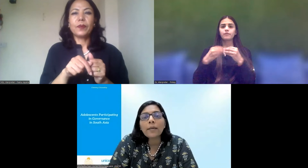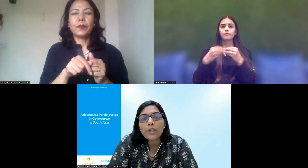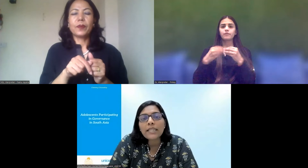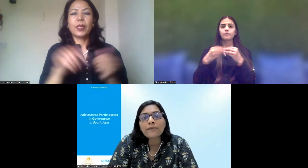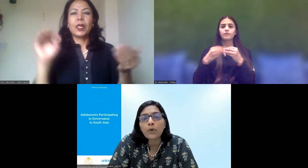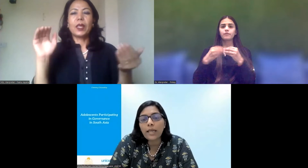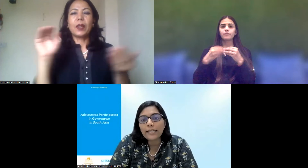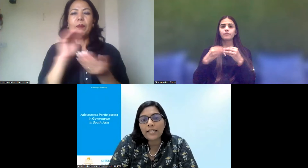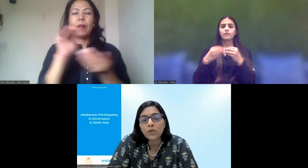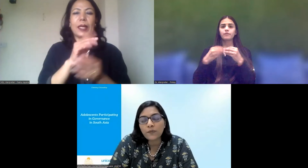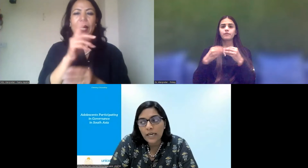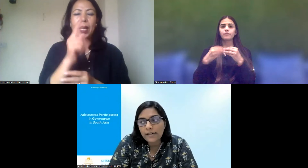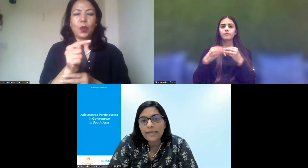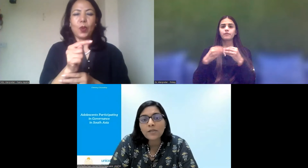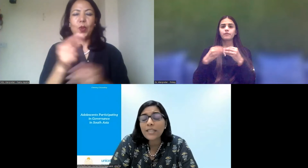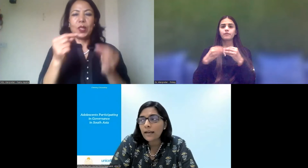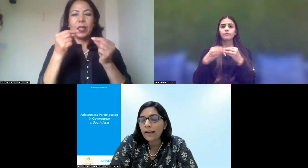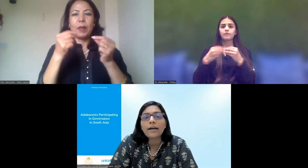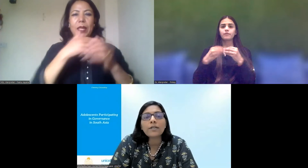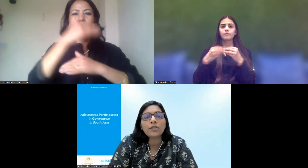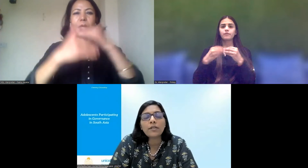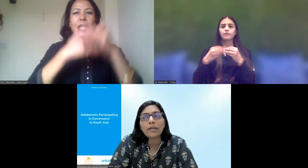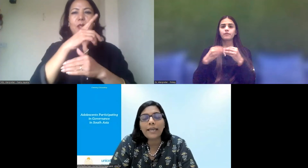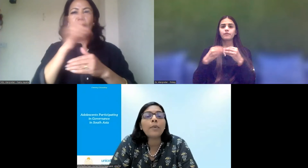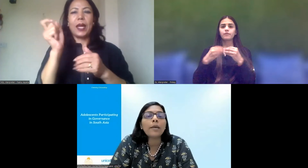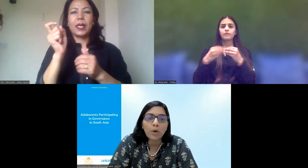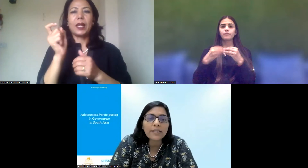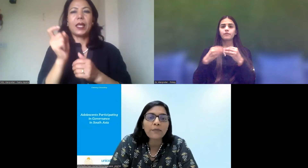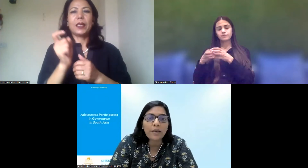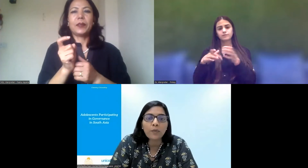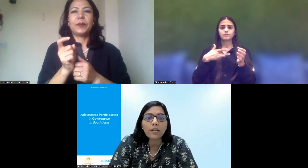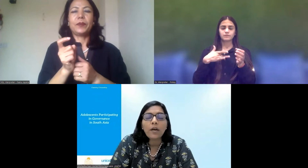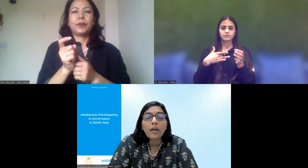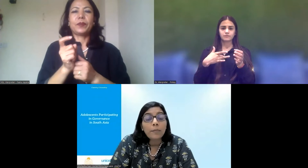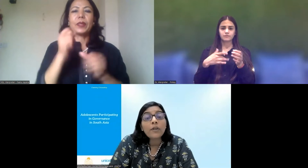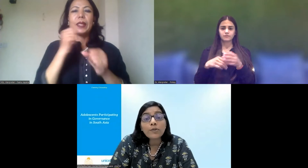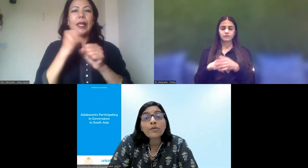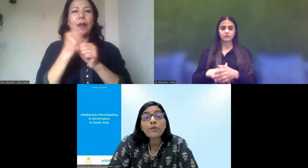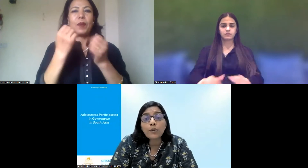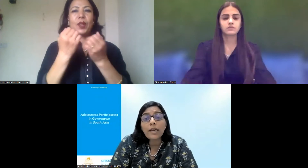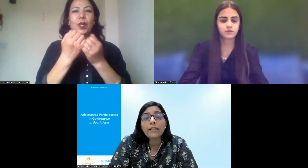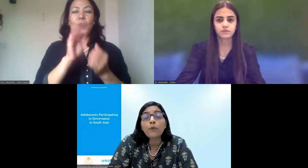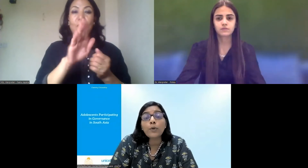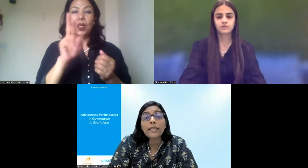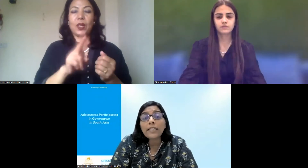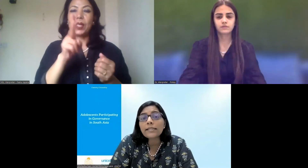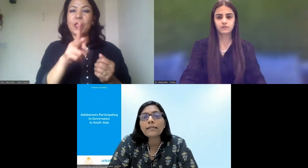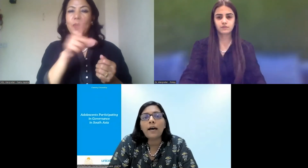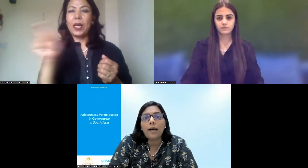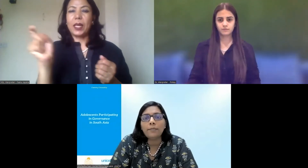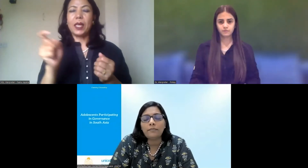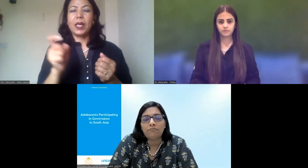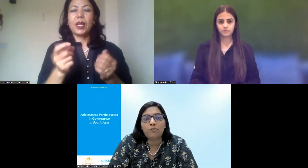and communities for realization of child rights within the larger enabling policy framework. But we also know that for